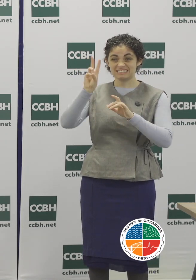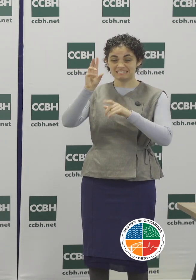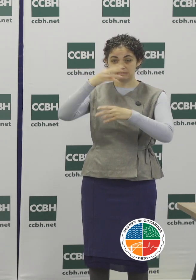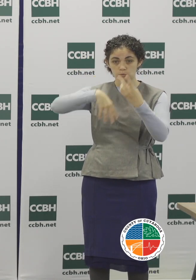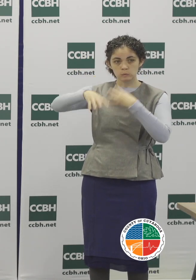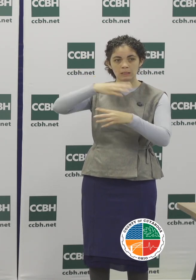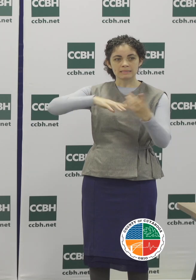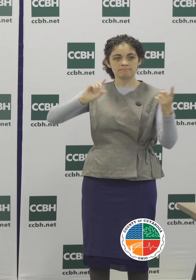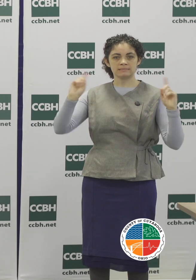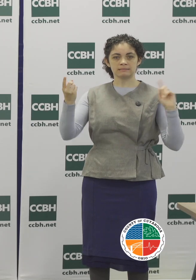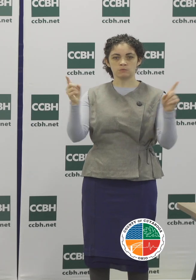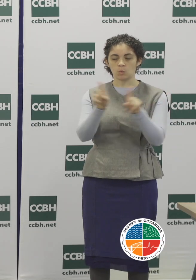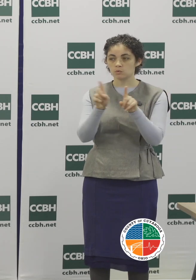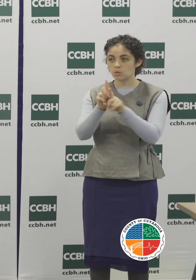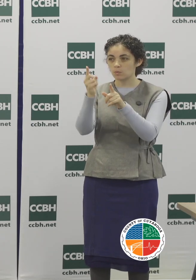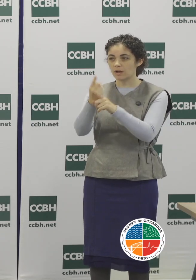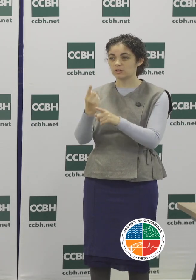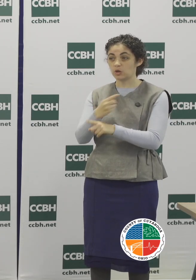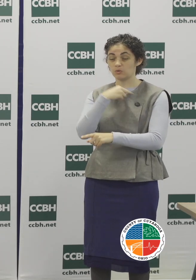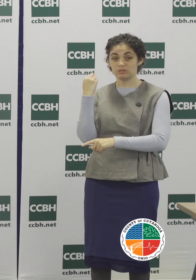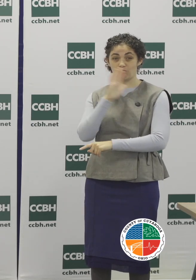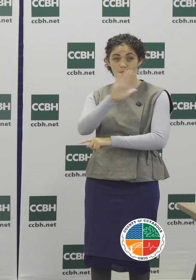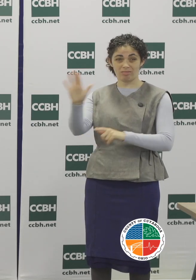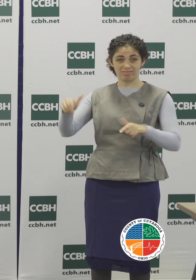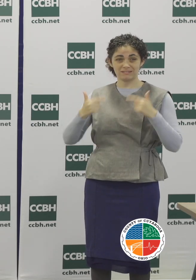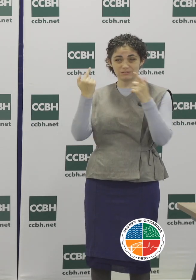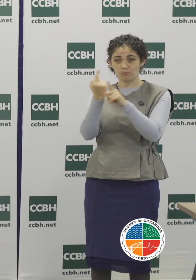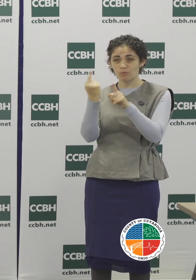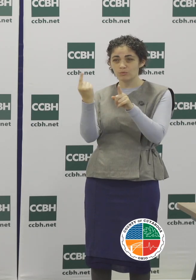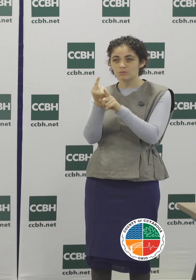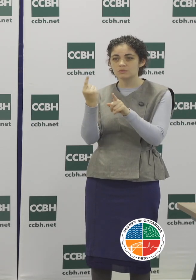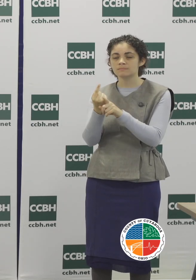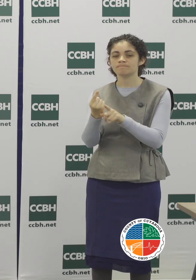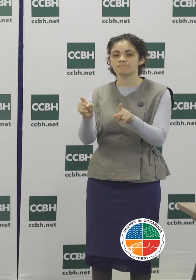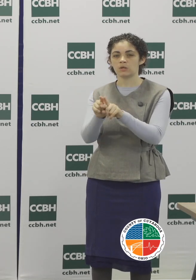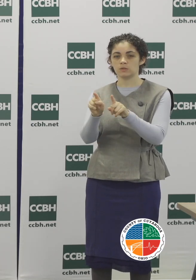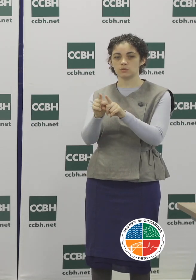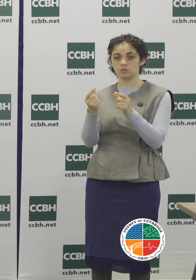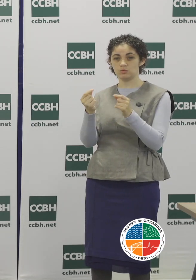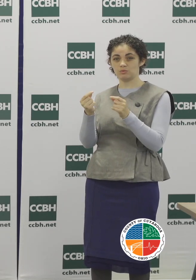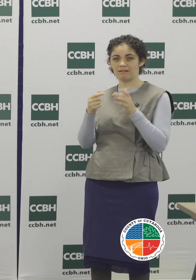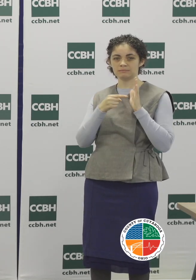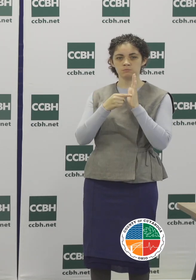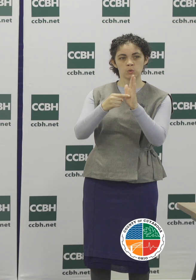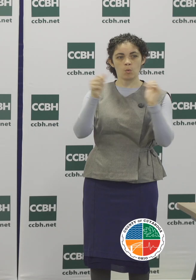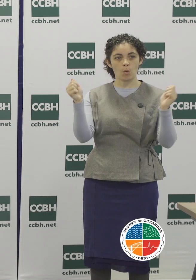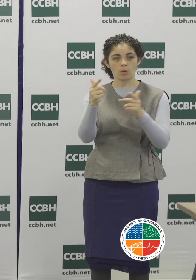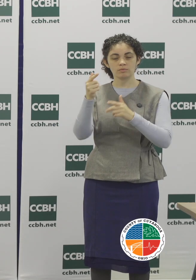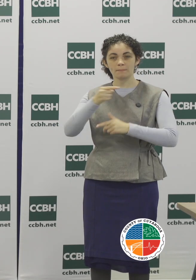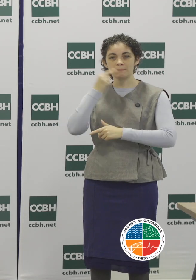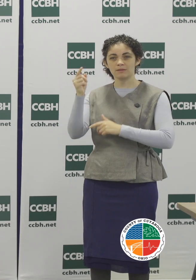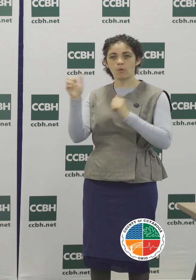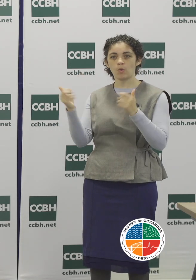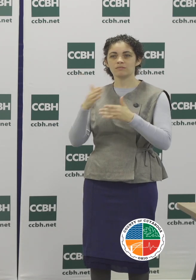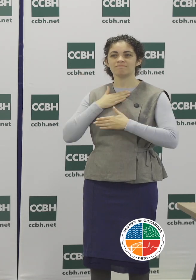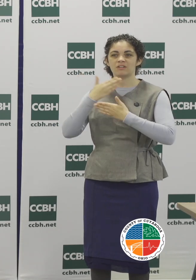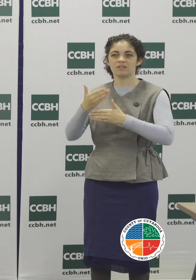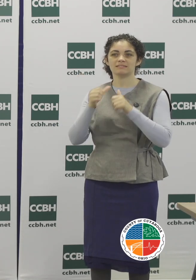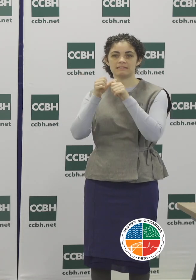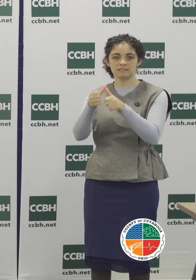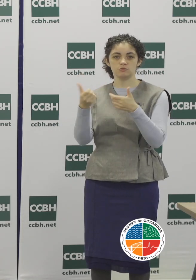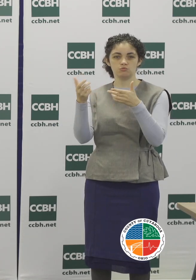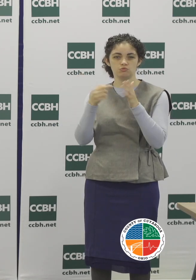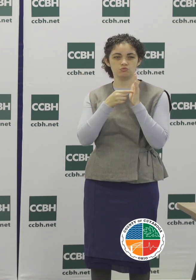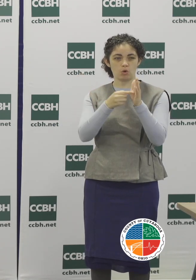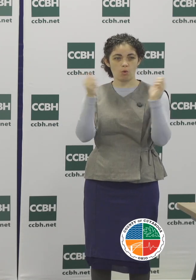And I know that you all are risking your own lives and risking being out to do this, and we really appreciate your continued sacrifice.